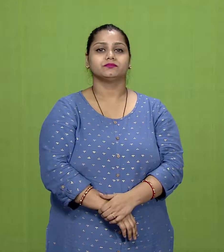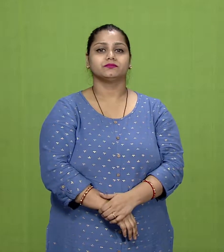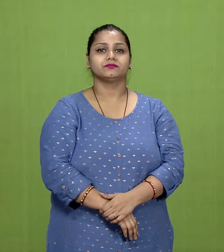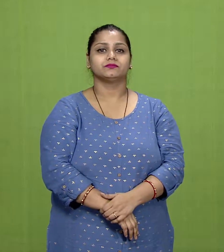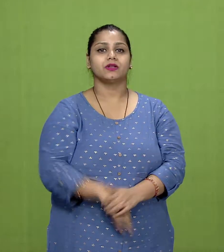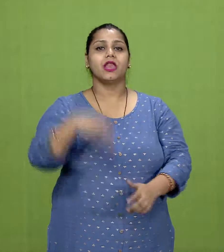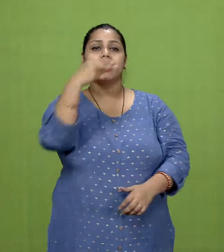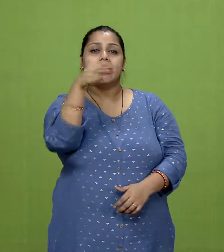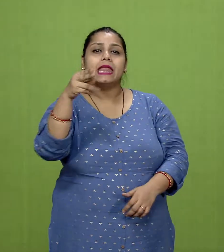called Sabhas